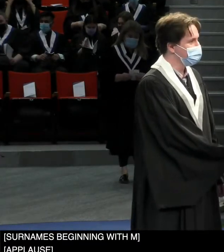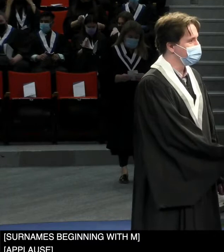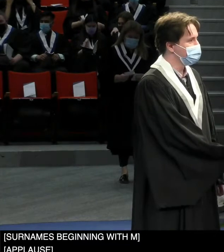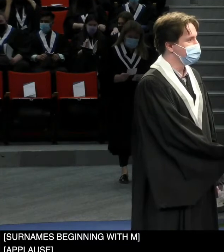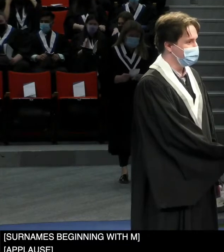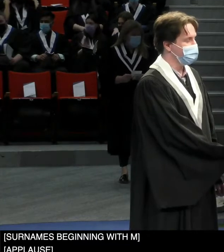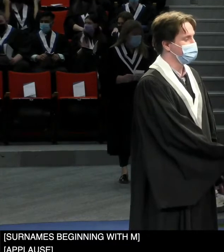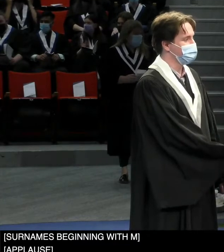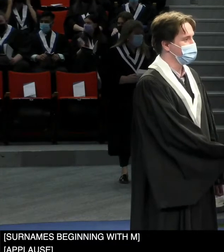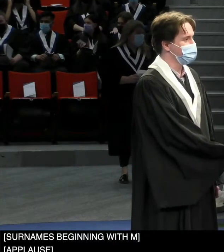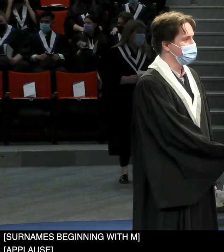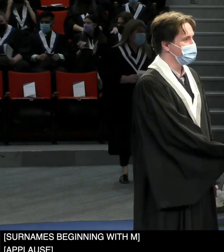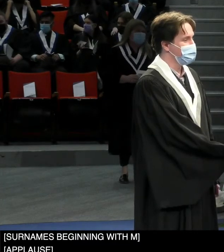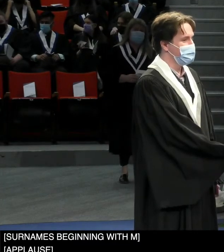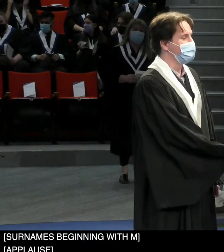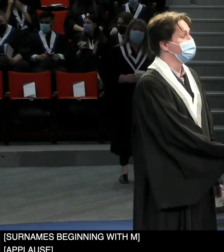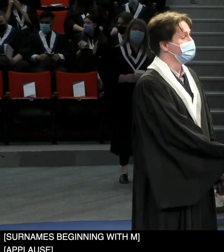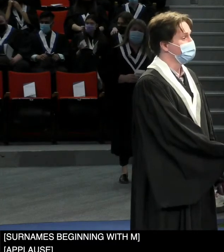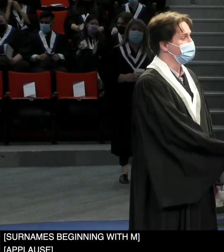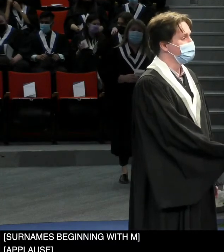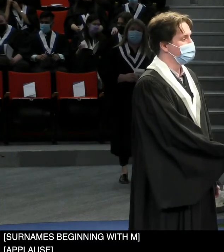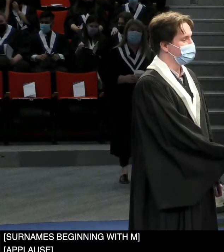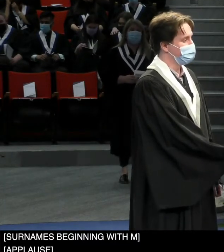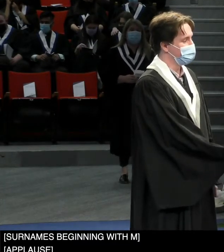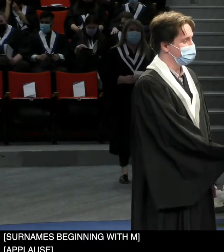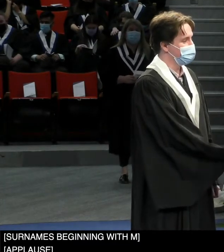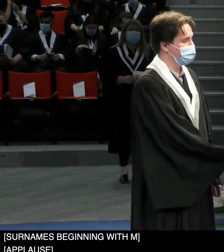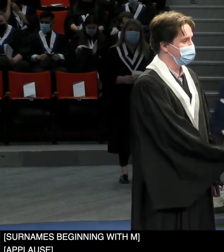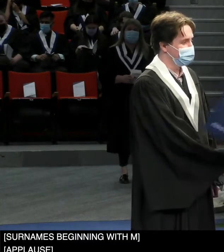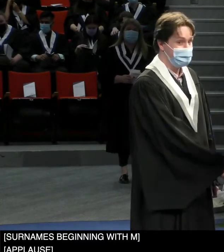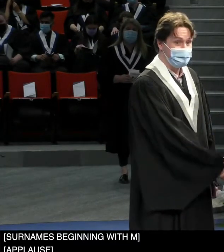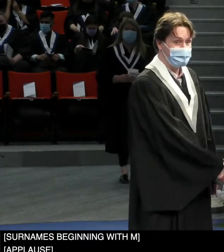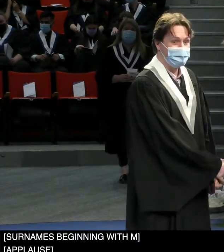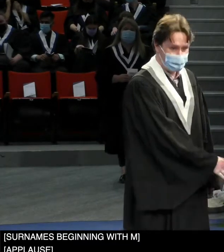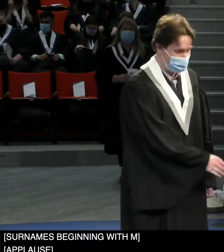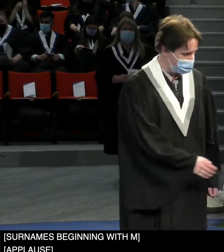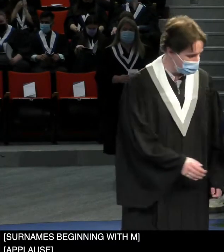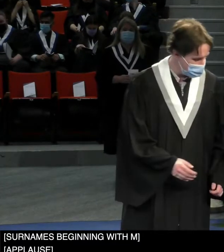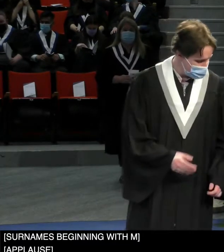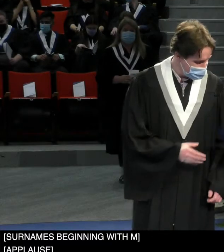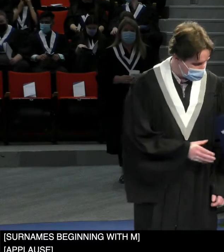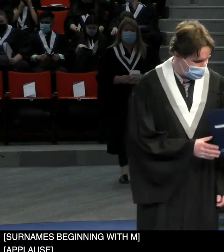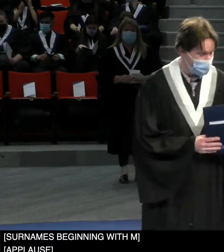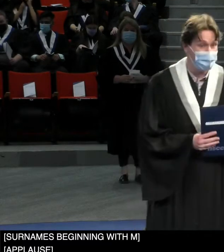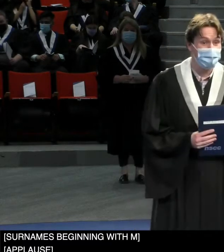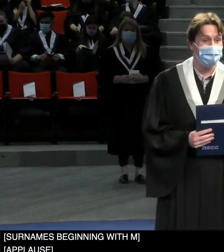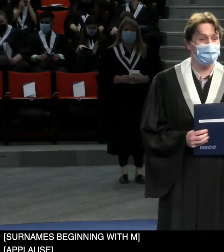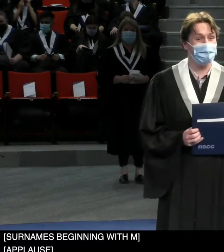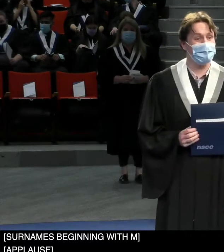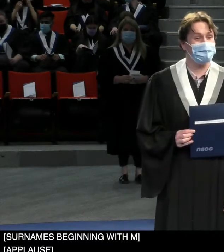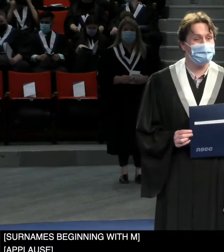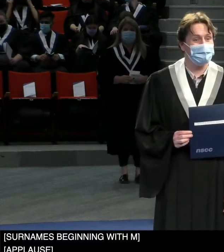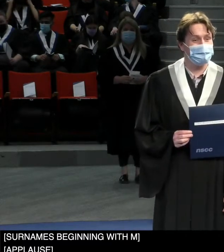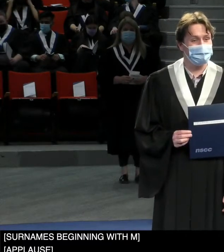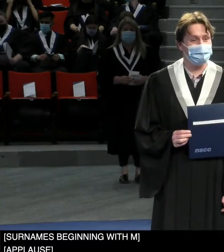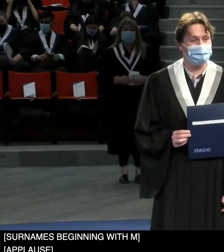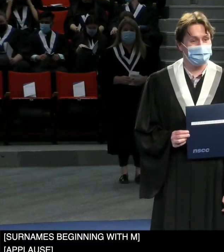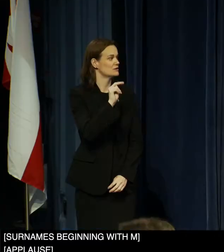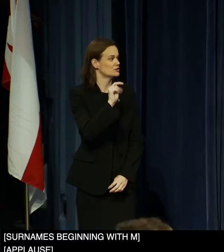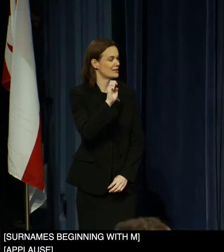community. It is reserved for those who, through their own innovation and commitment, have contributed to the quality of life of Nova